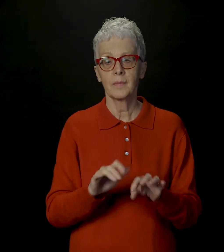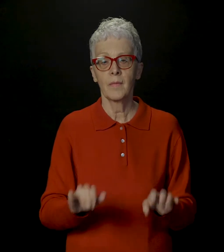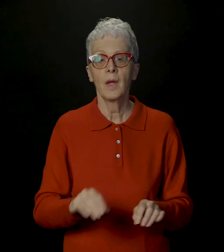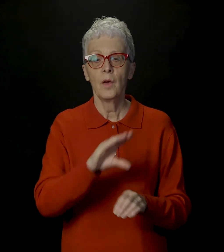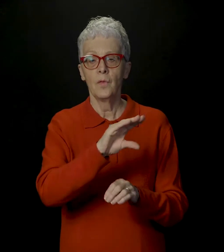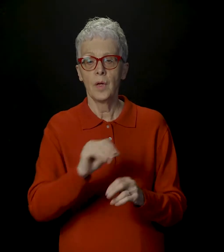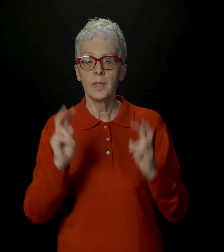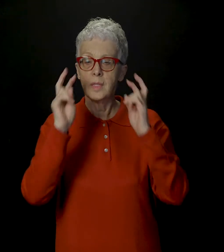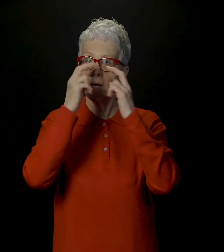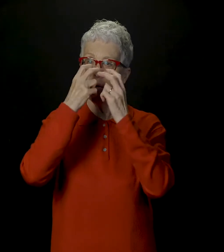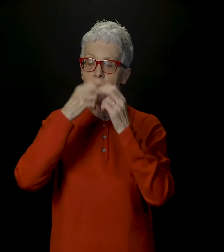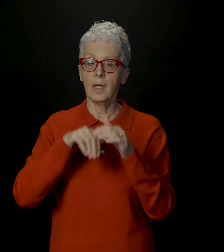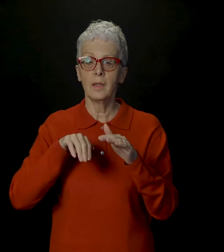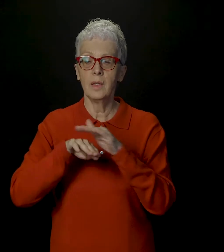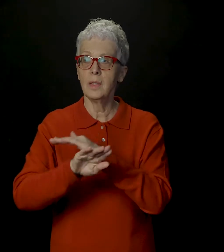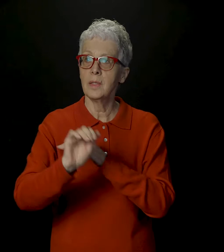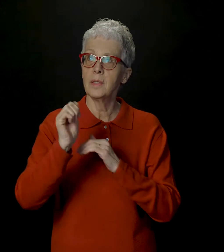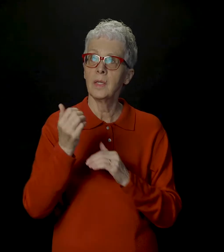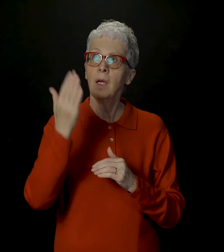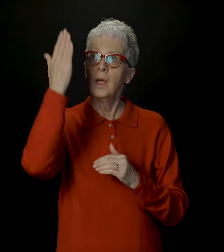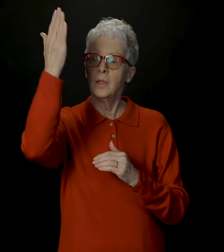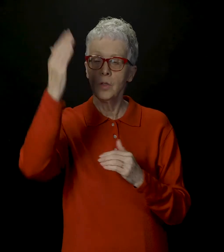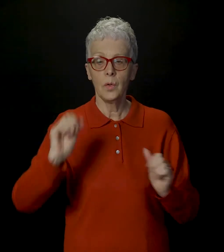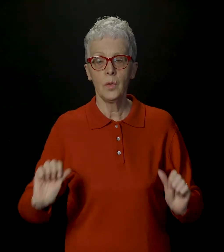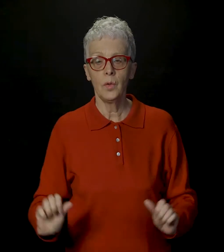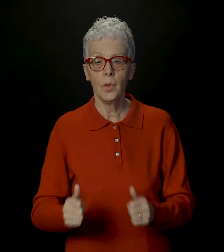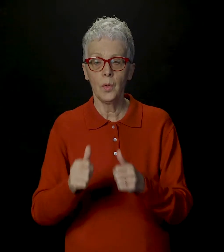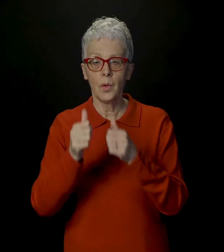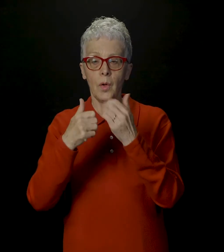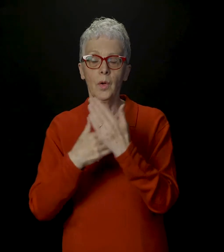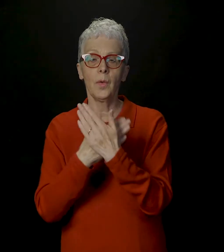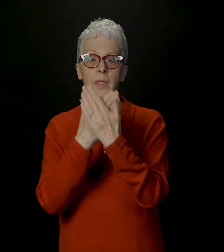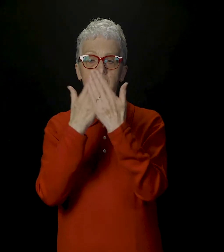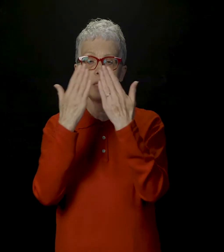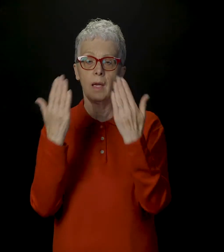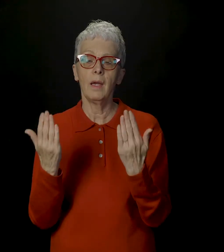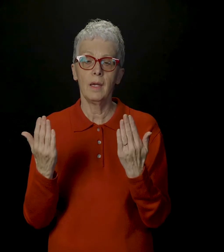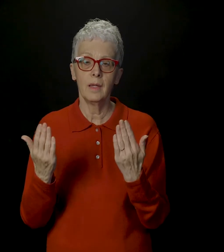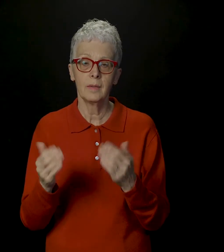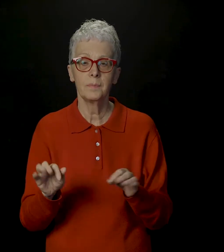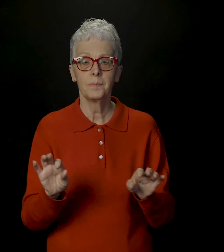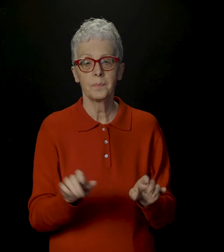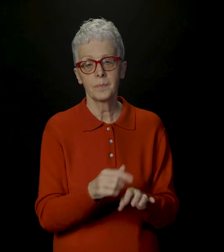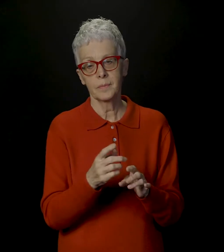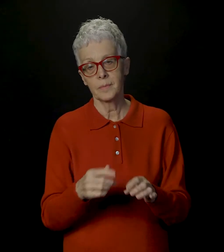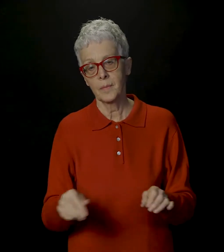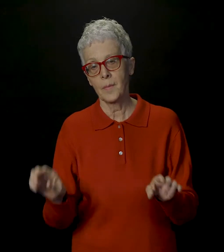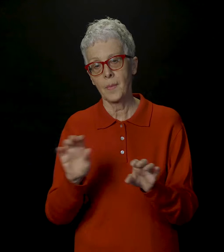Out of the darkness Into your glorious day